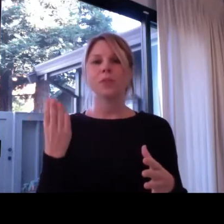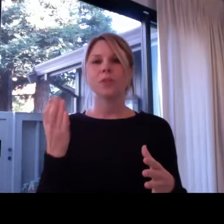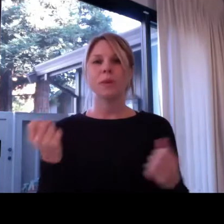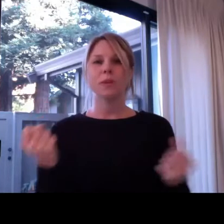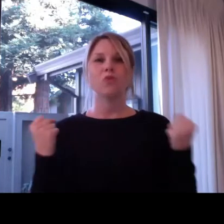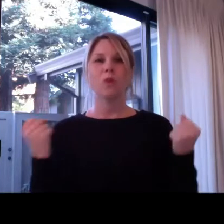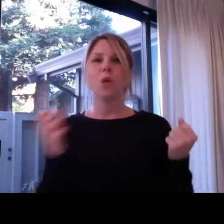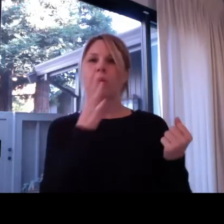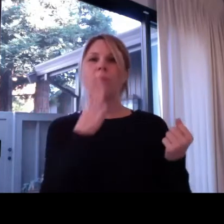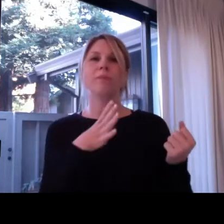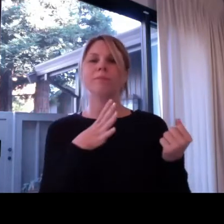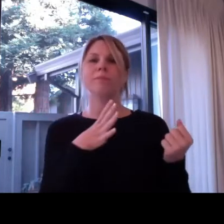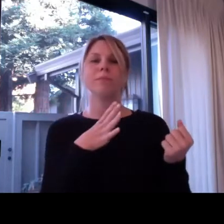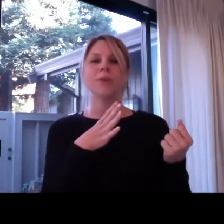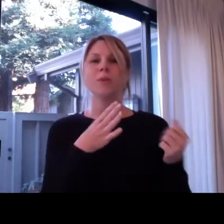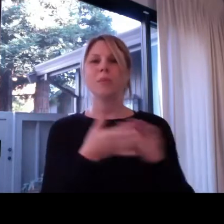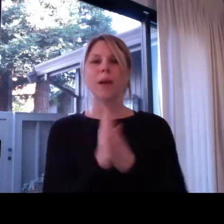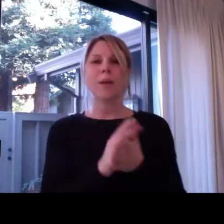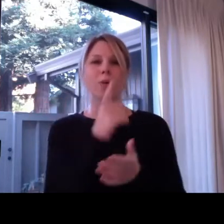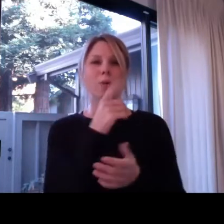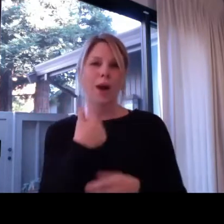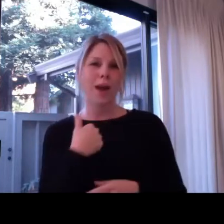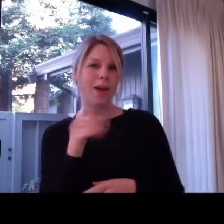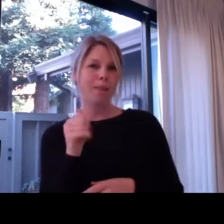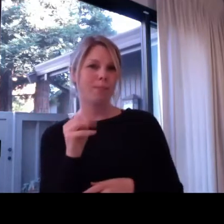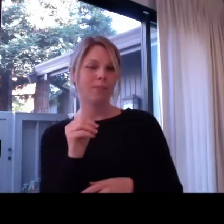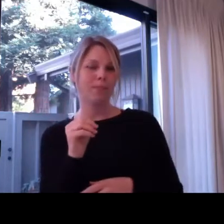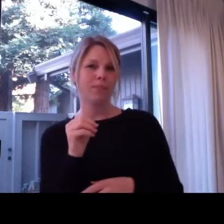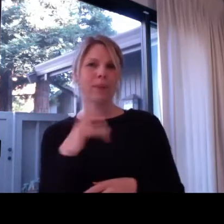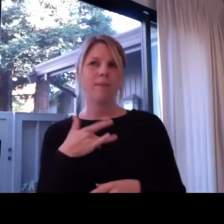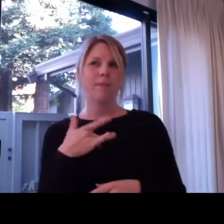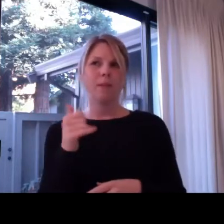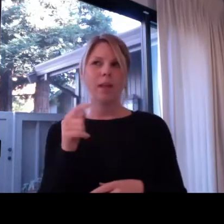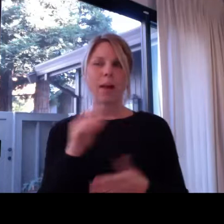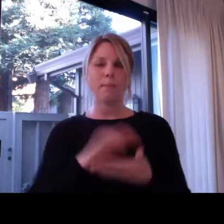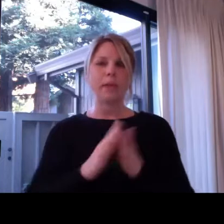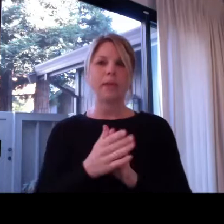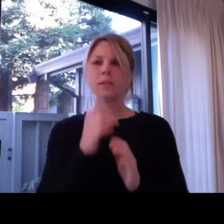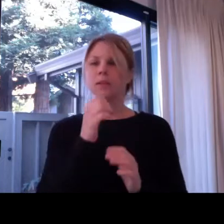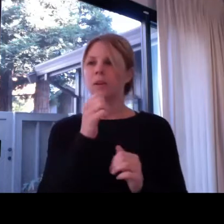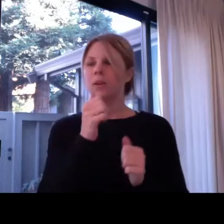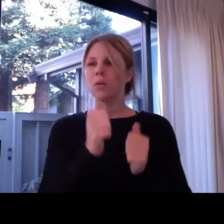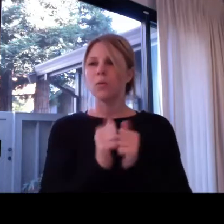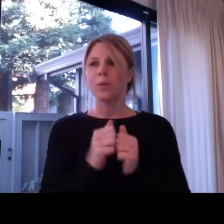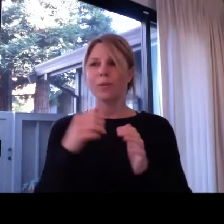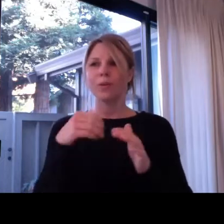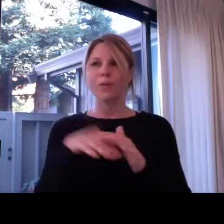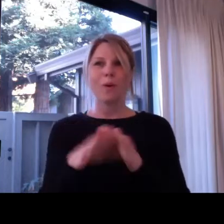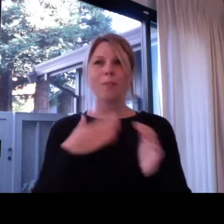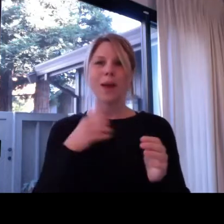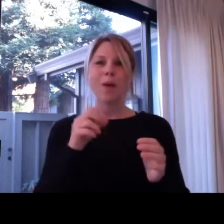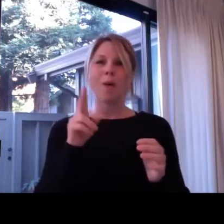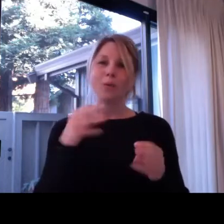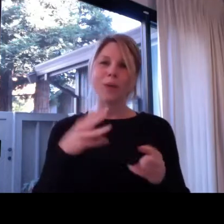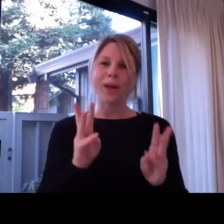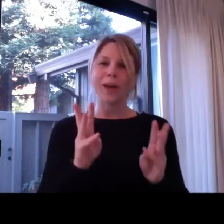and just be a strong woman, you know, become who I am, feel at peace with going